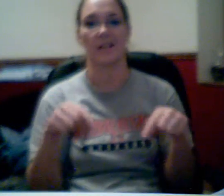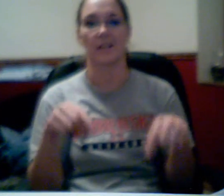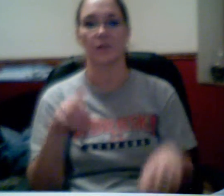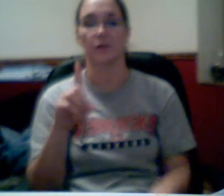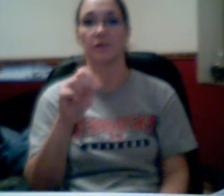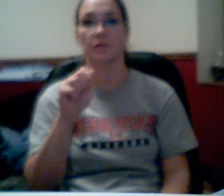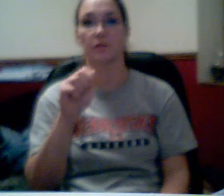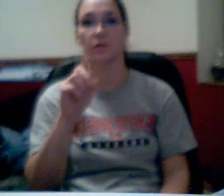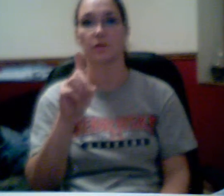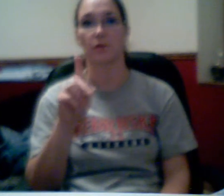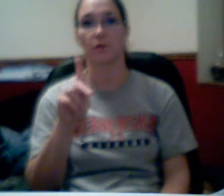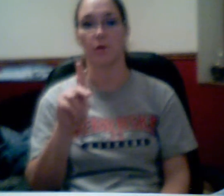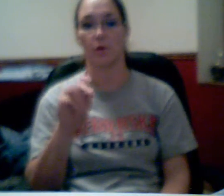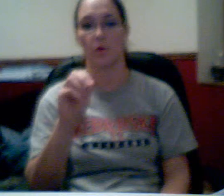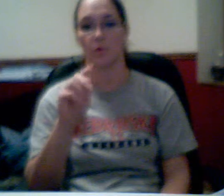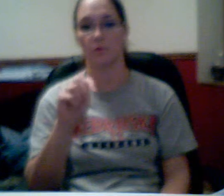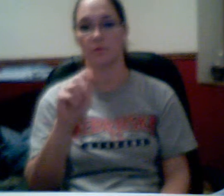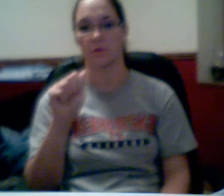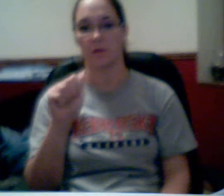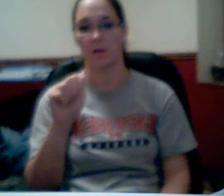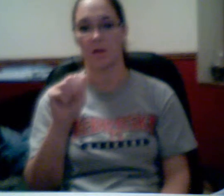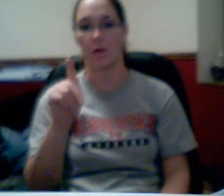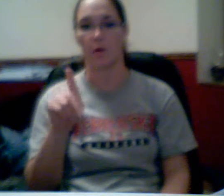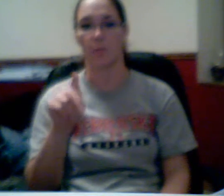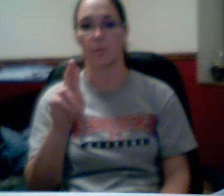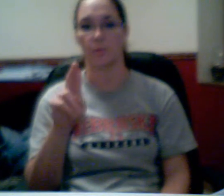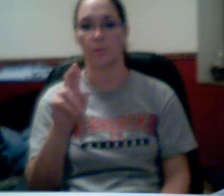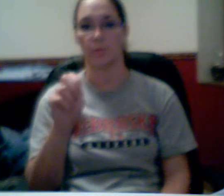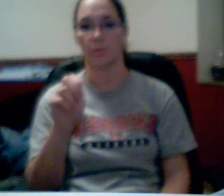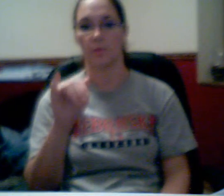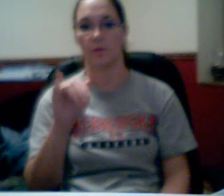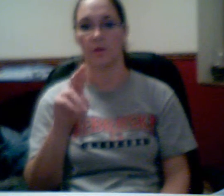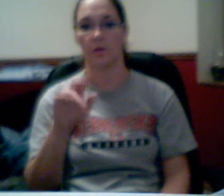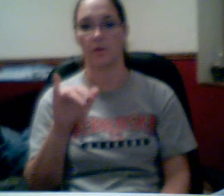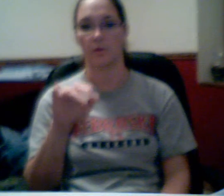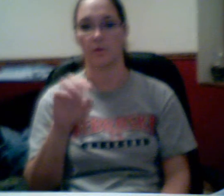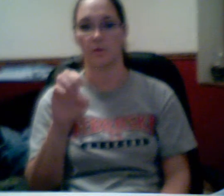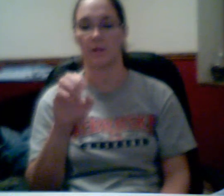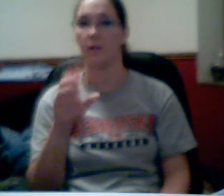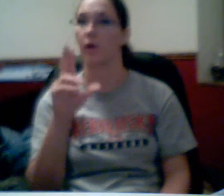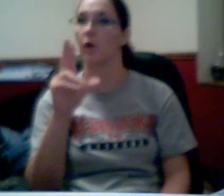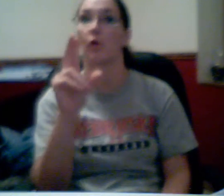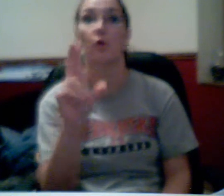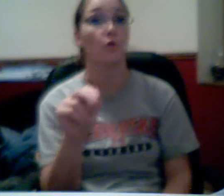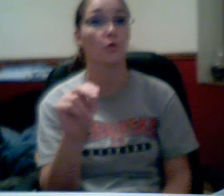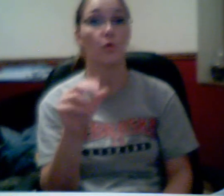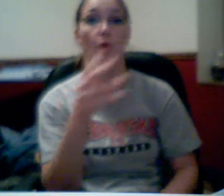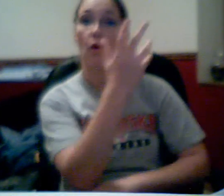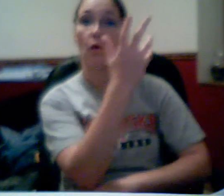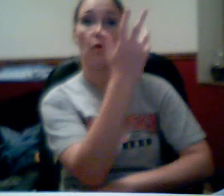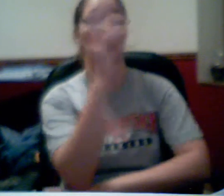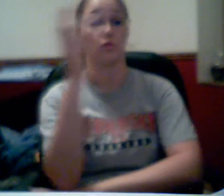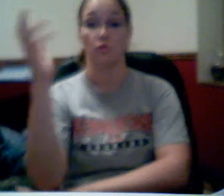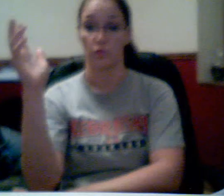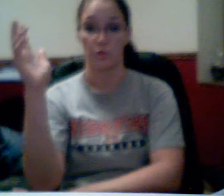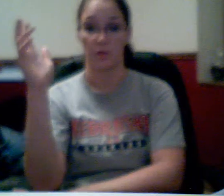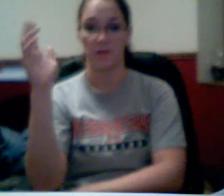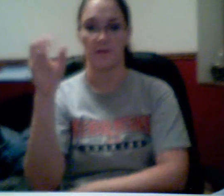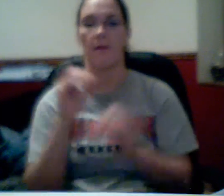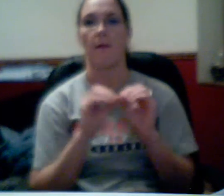hand on the lever. Laura sat in the grass to watch him go once around. The heat there smelled as good as an